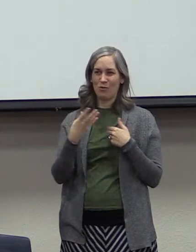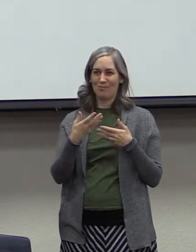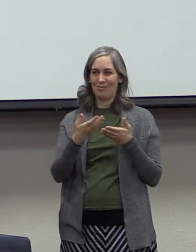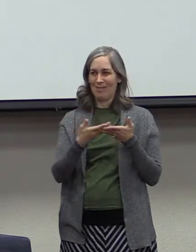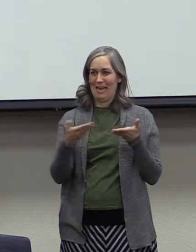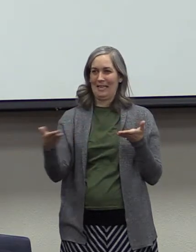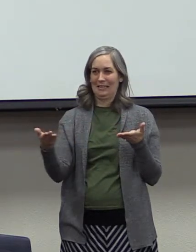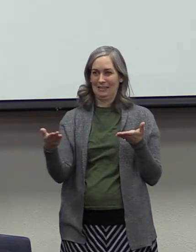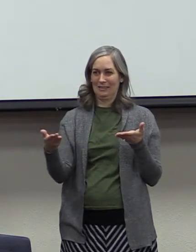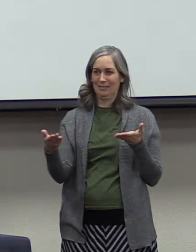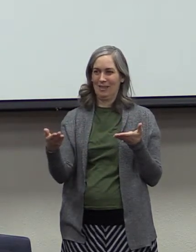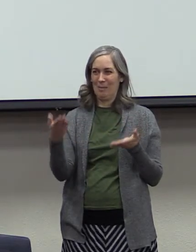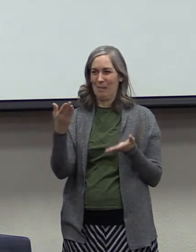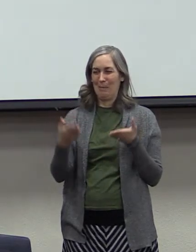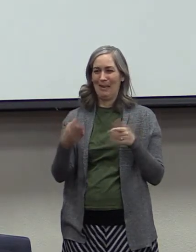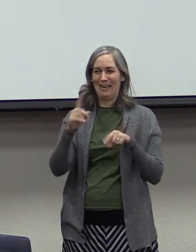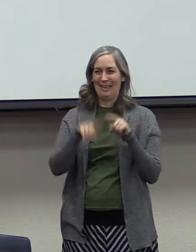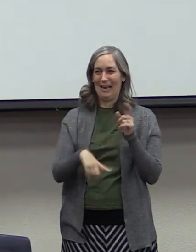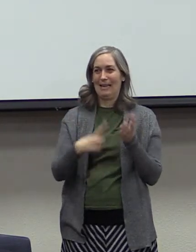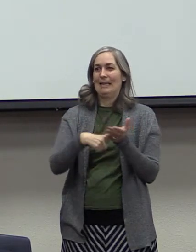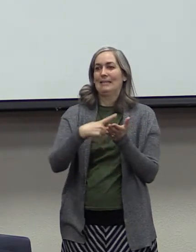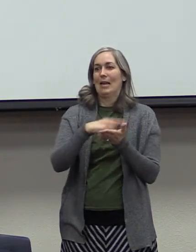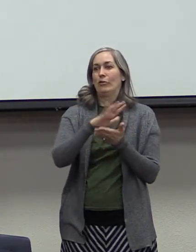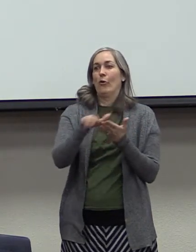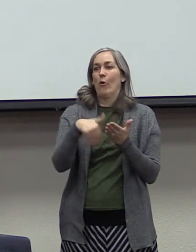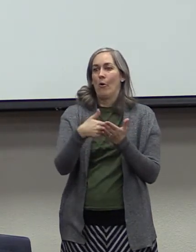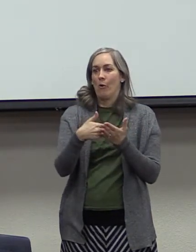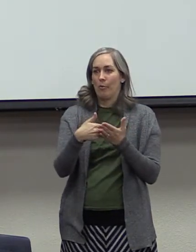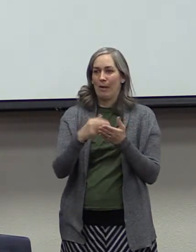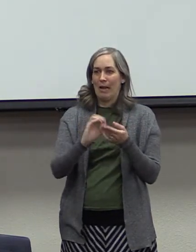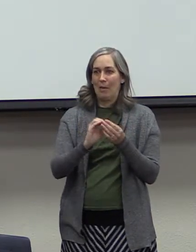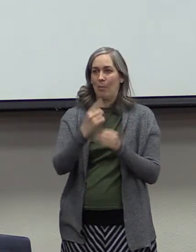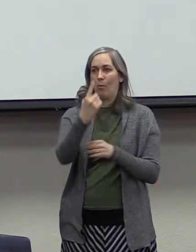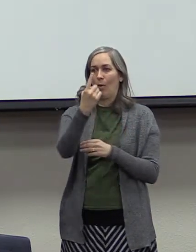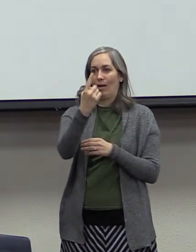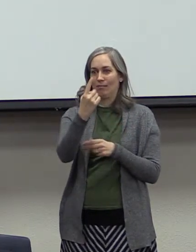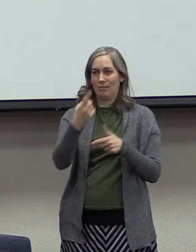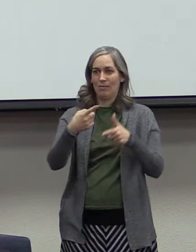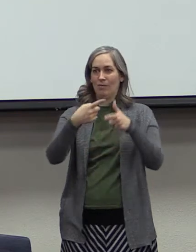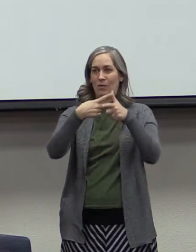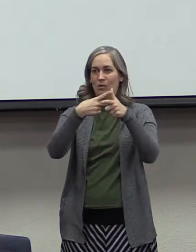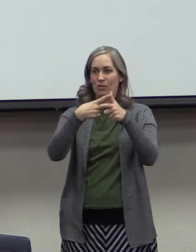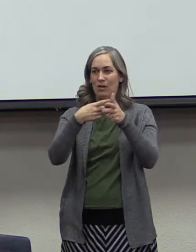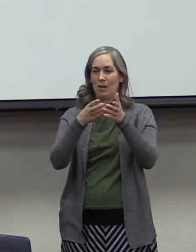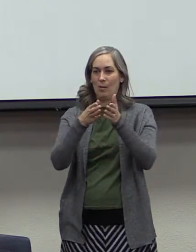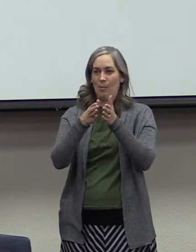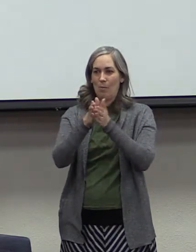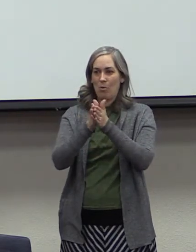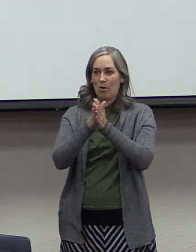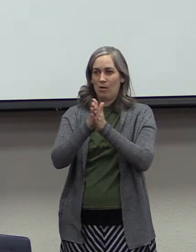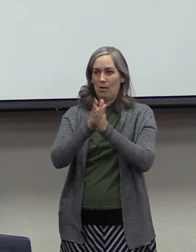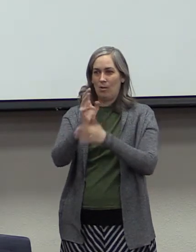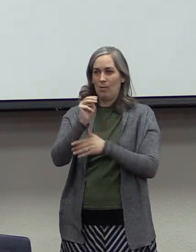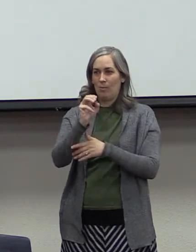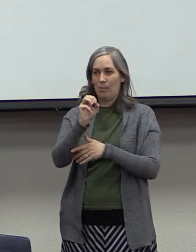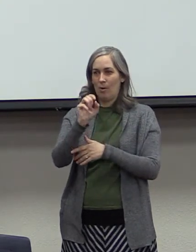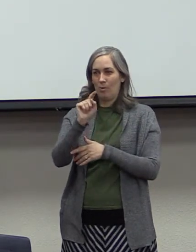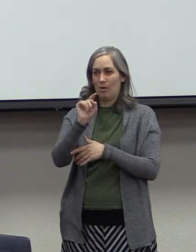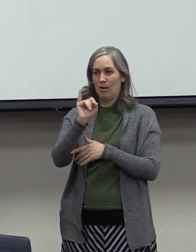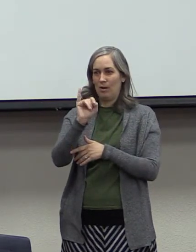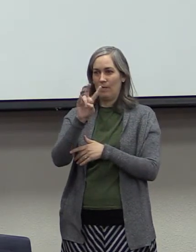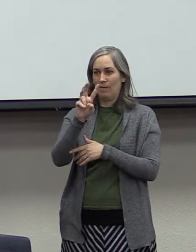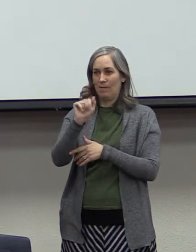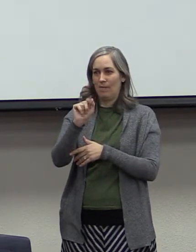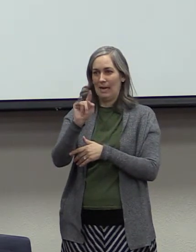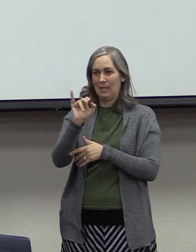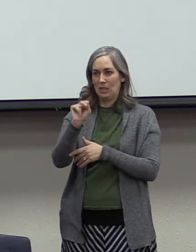take to give your best to Jesus? Number one, it all starts out with the word motivation. What are you and I